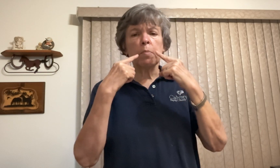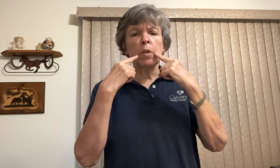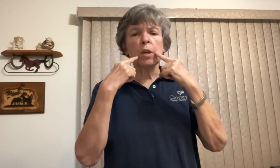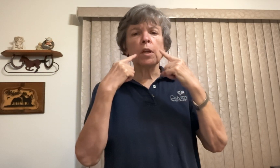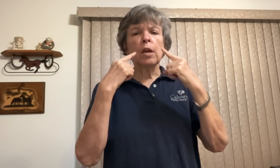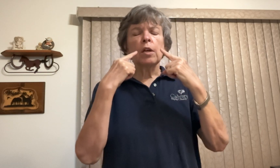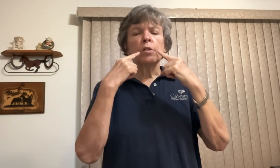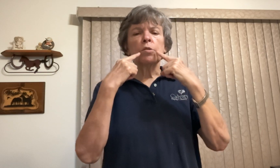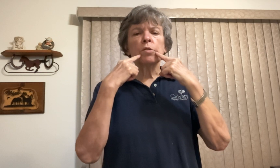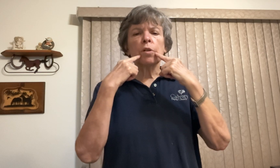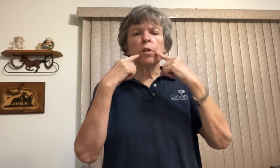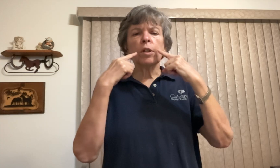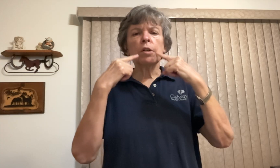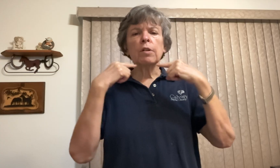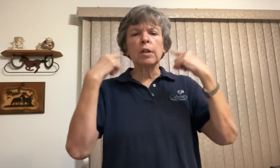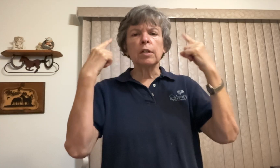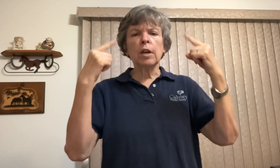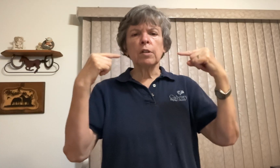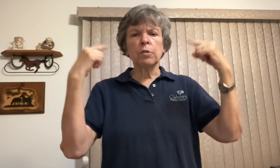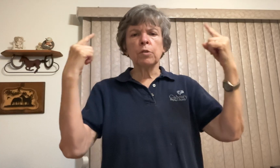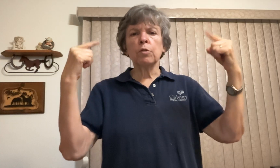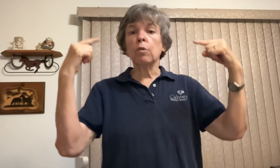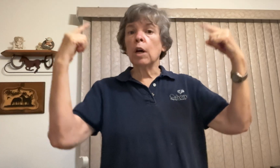thing. You start here and kind of circle up.